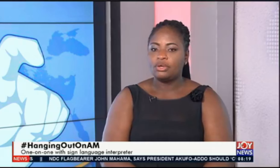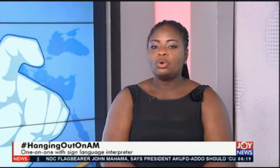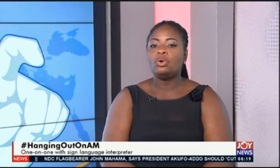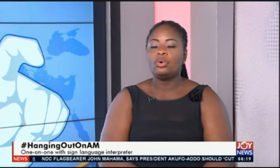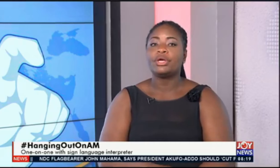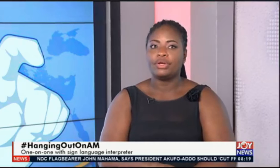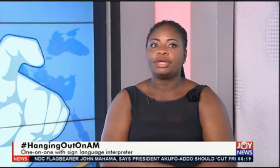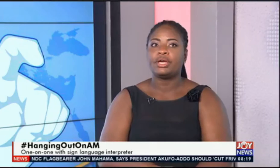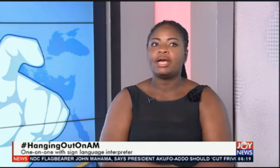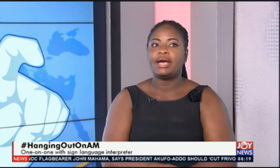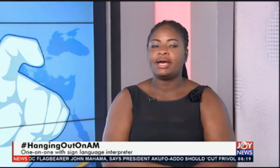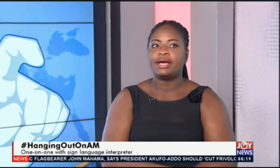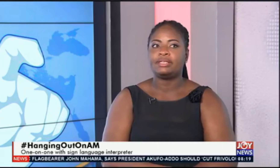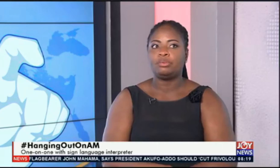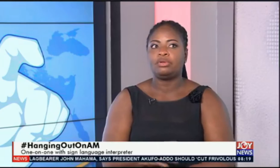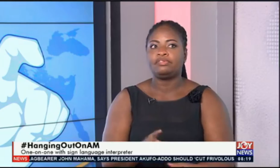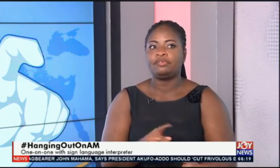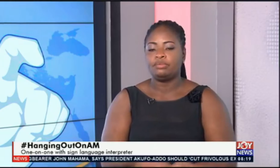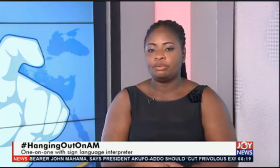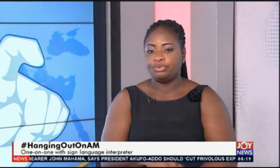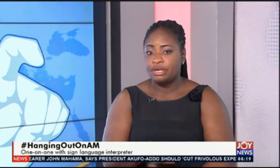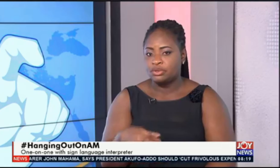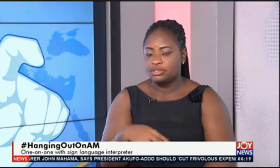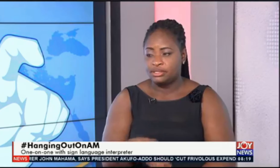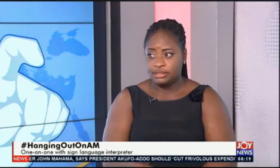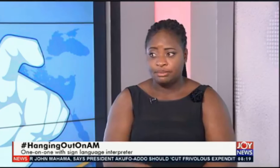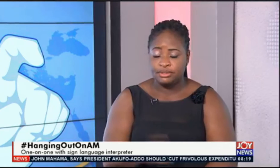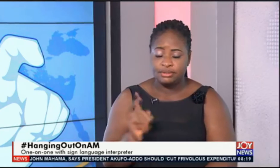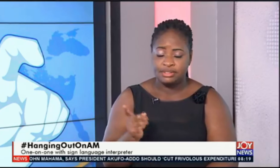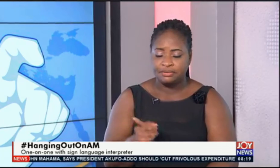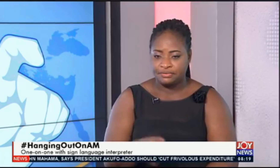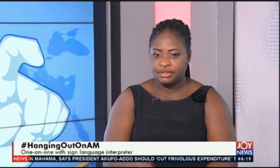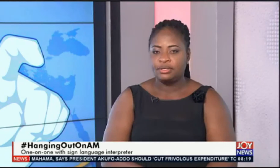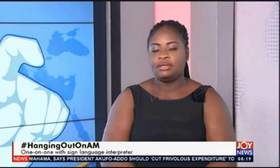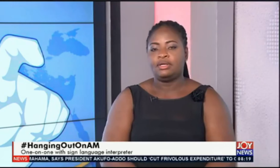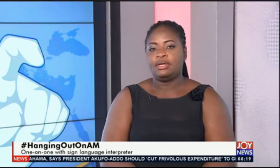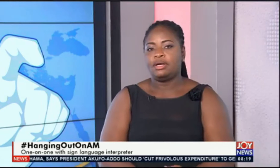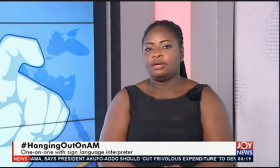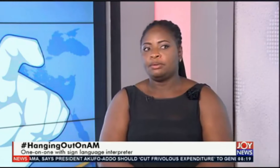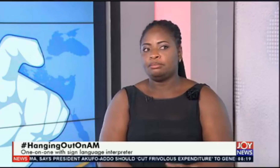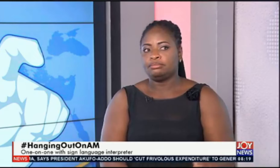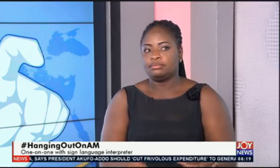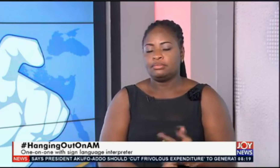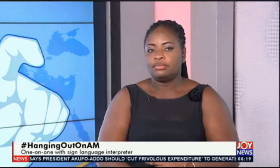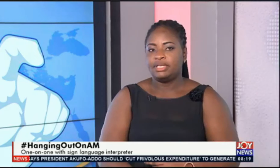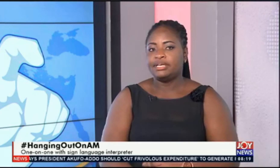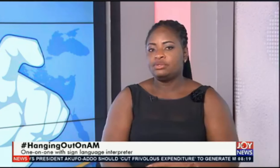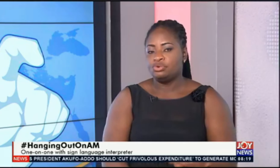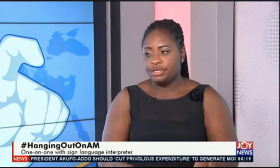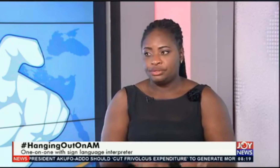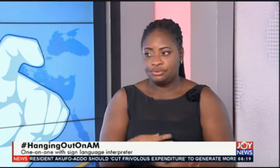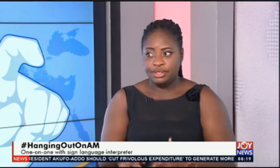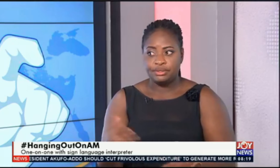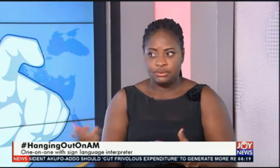event, the press conference update. I had a couple of programs on GTV. Okay. Learning